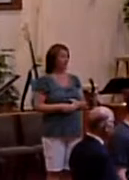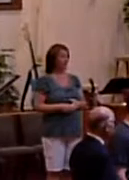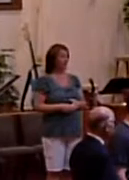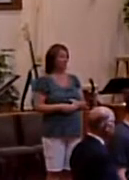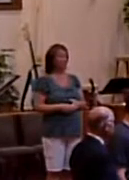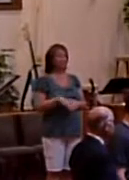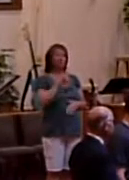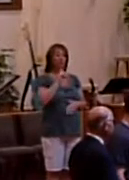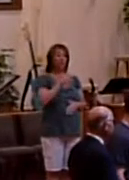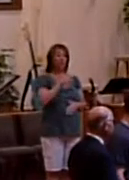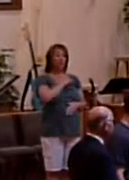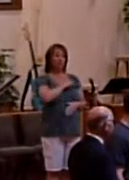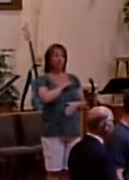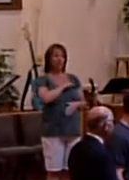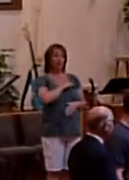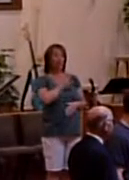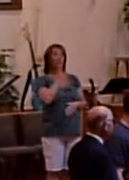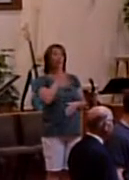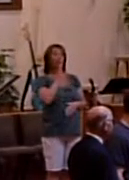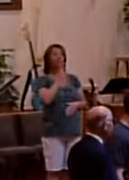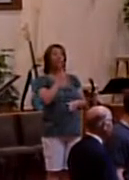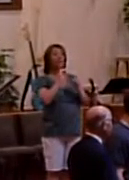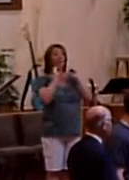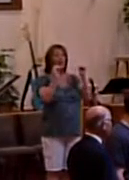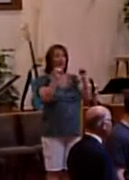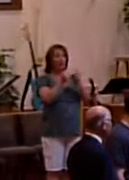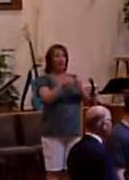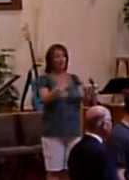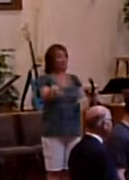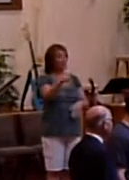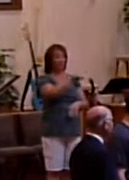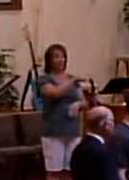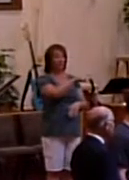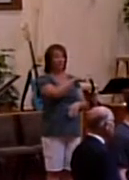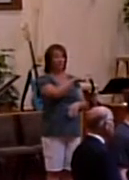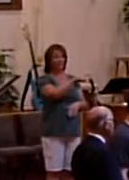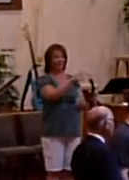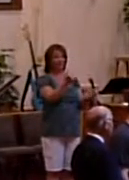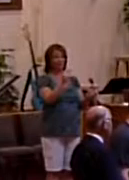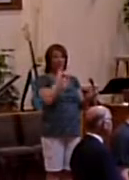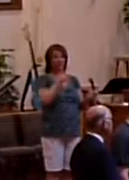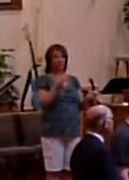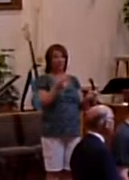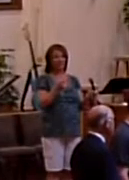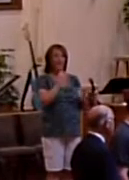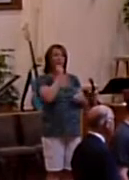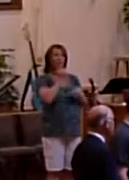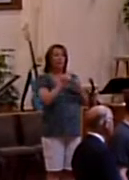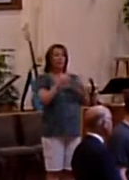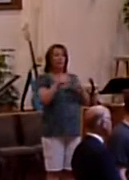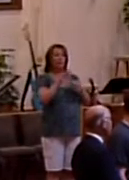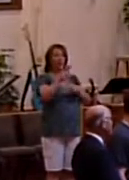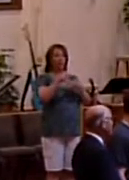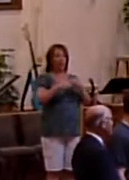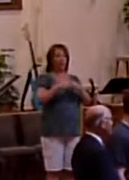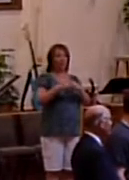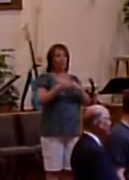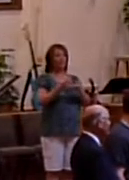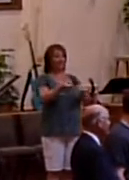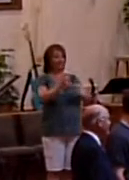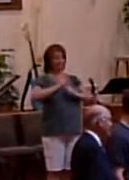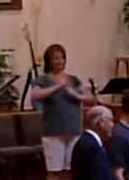ultimately, ministry would be nothing without you guys, you know? And the cool thing about your problems is it gives us something to